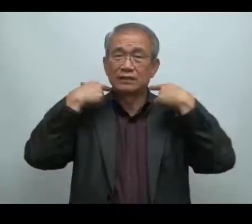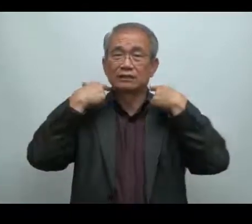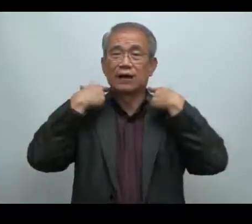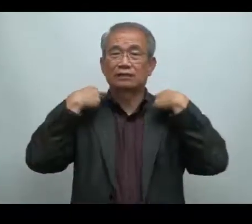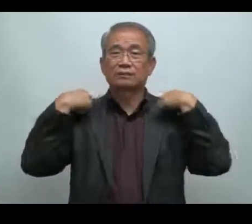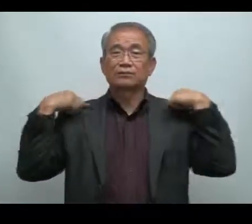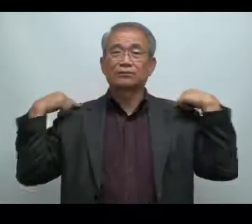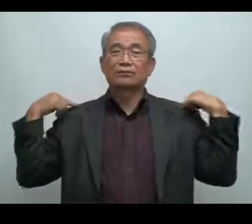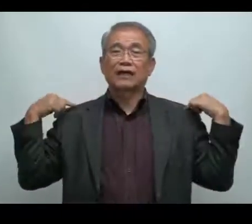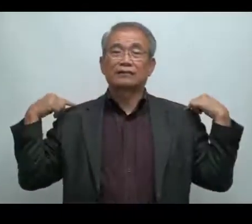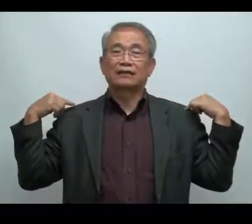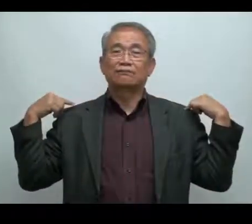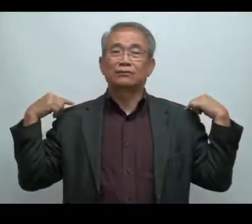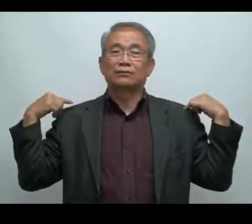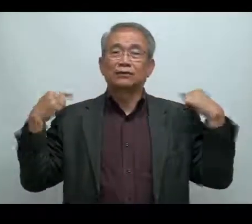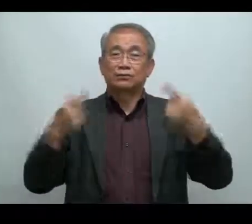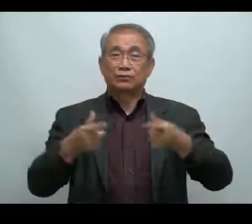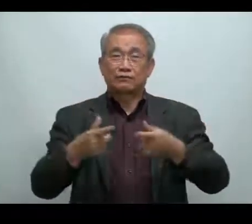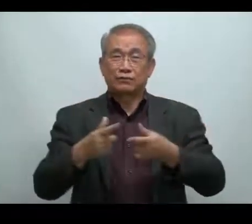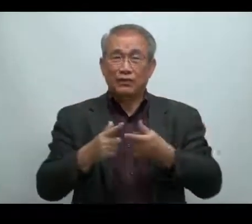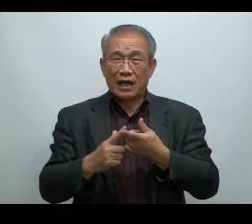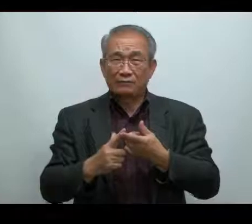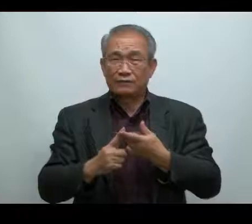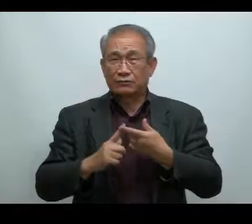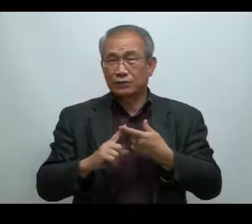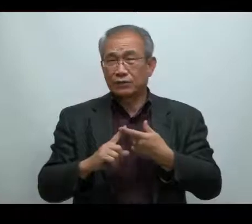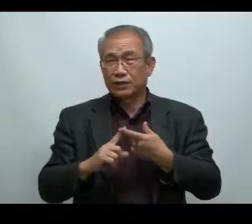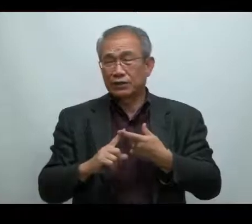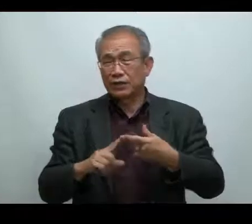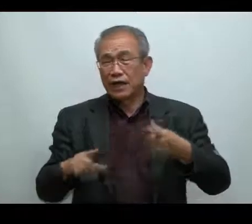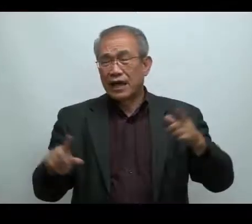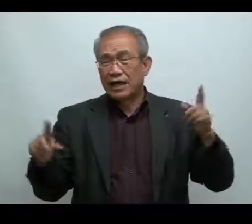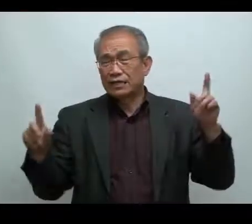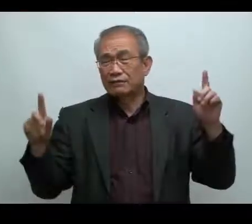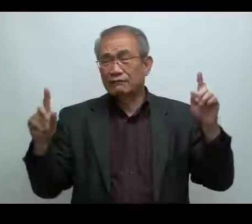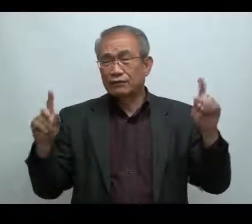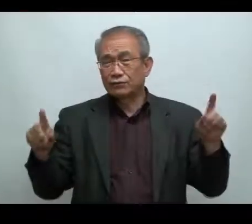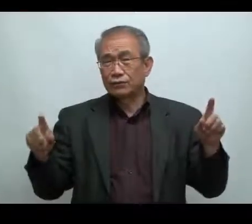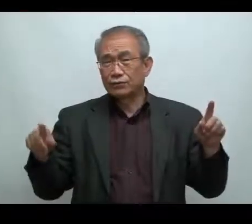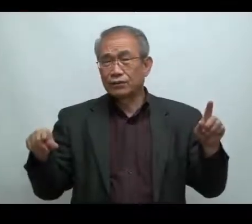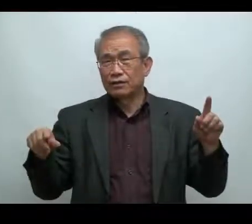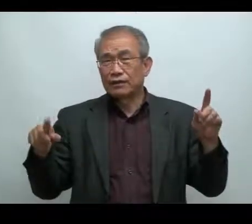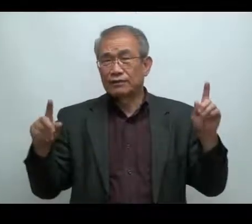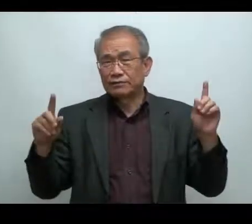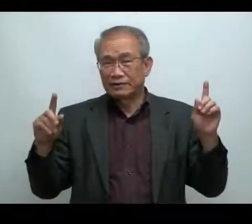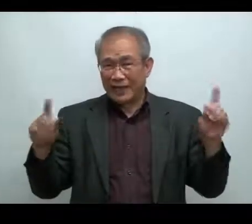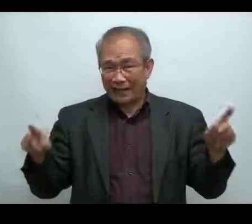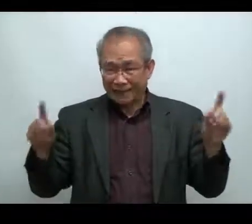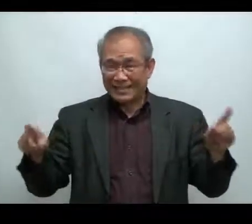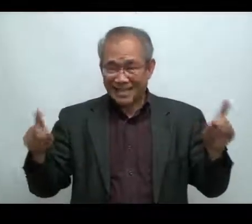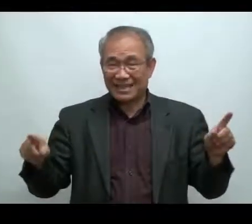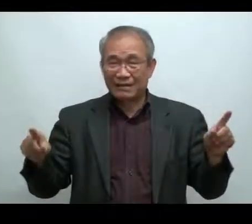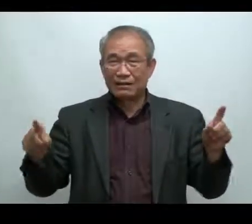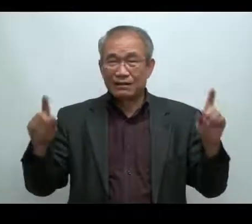your other muscles to tighten up too. So therefore, we have what we call a vocal fatigue.